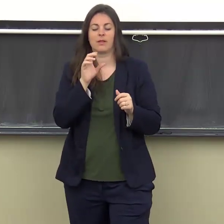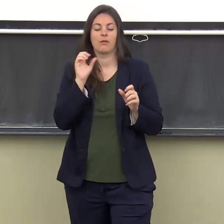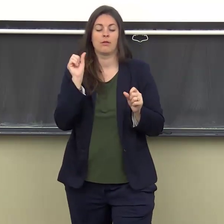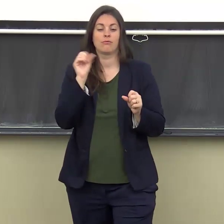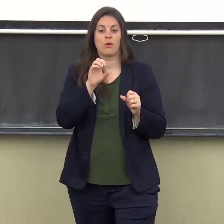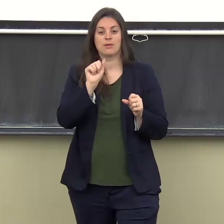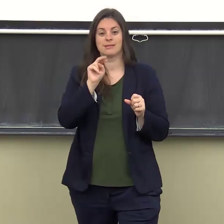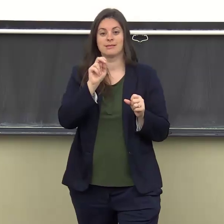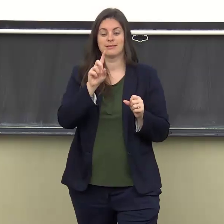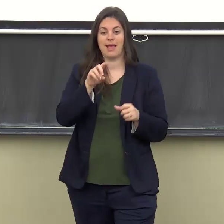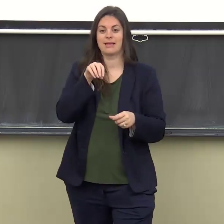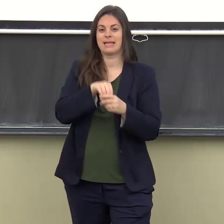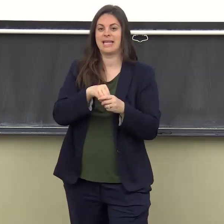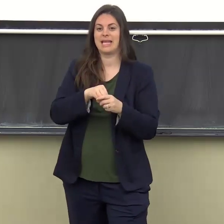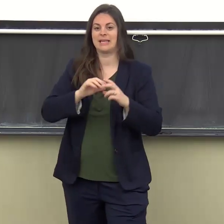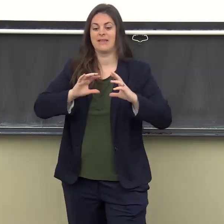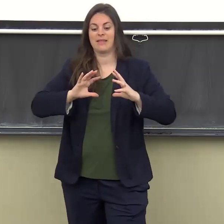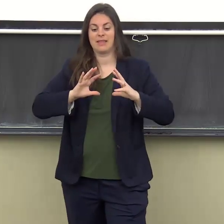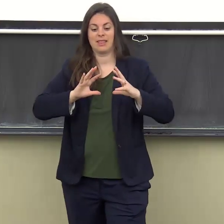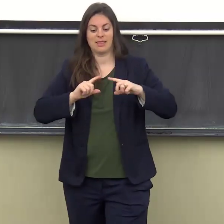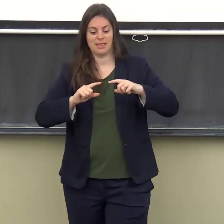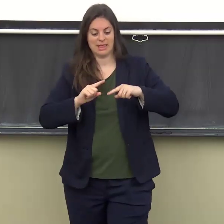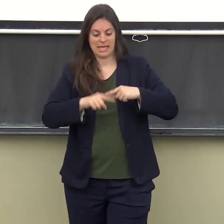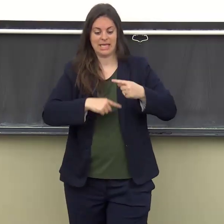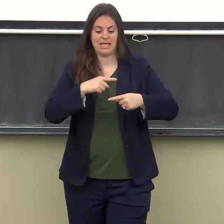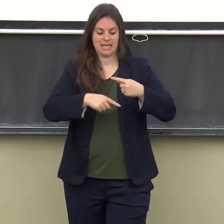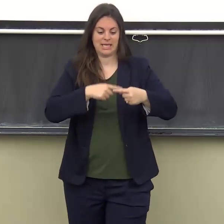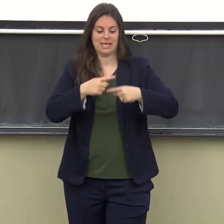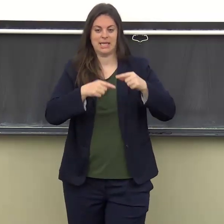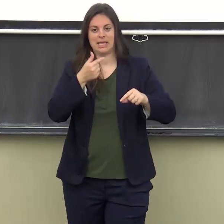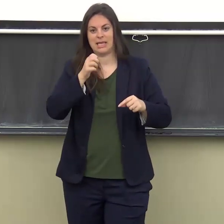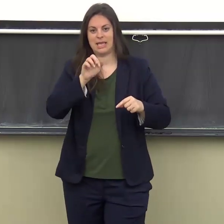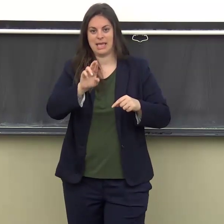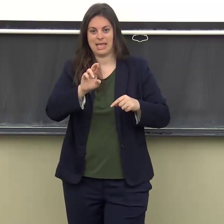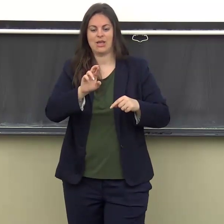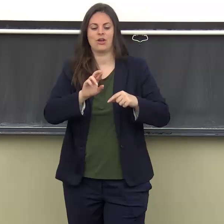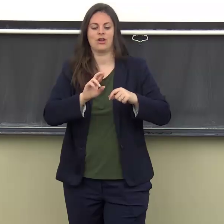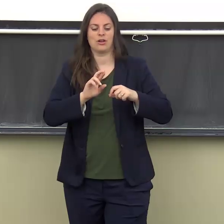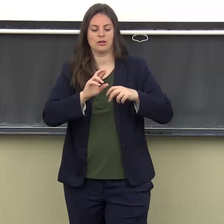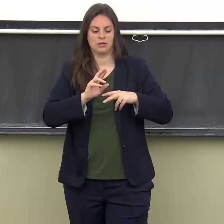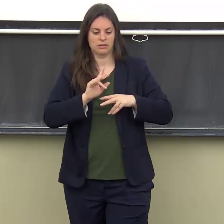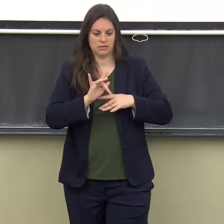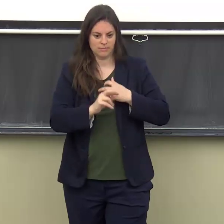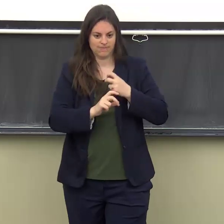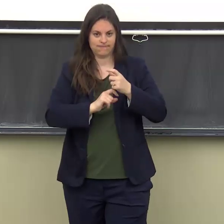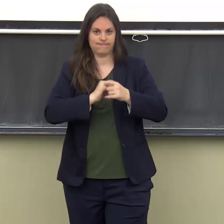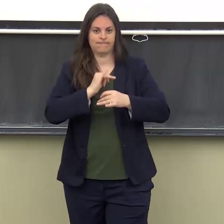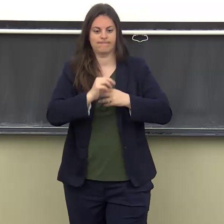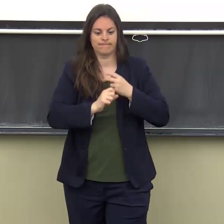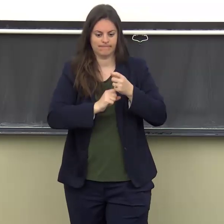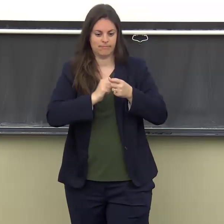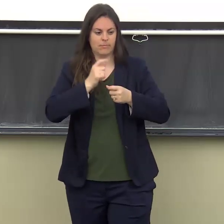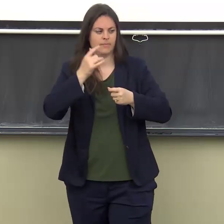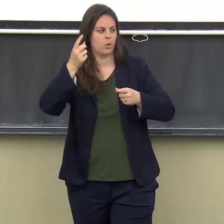actually really important in the places where we know it's harmful. And so just asking the kinds of questions about like, what happens when this company gets